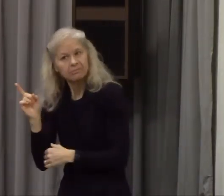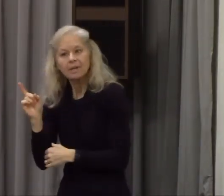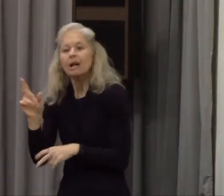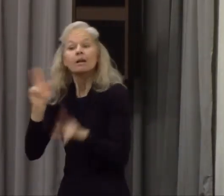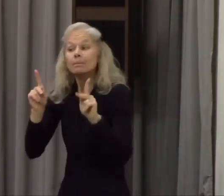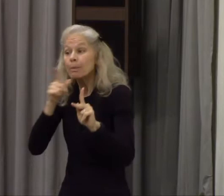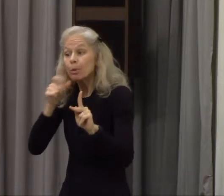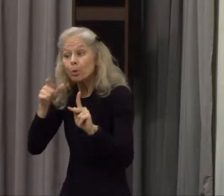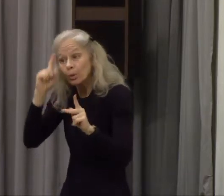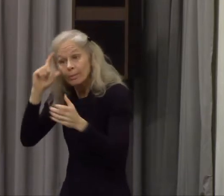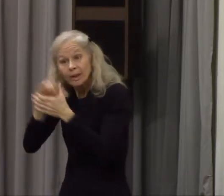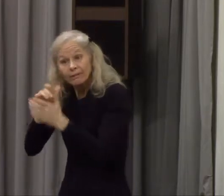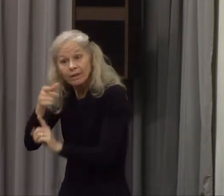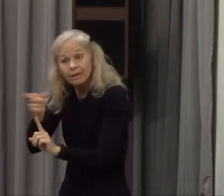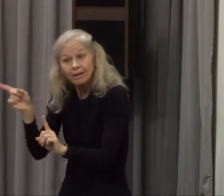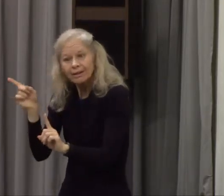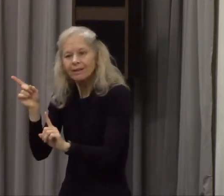verse 21 of Luke 10.